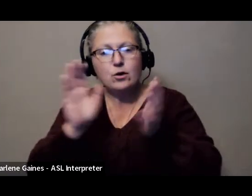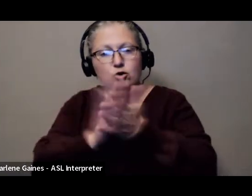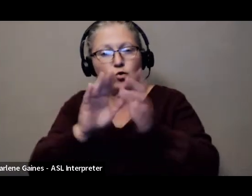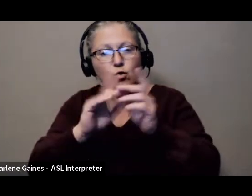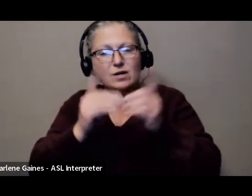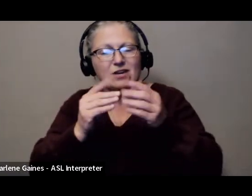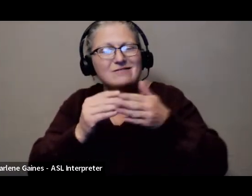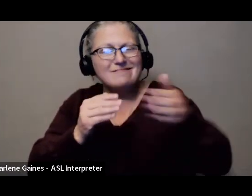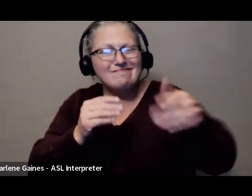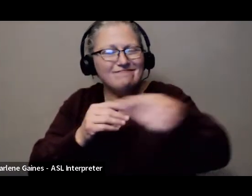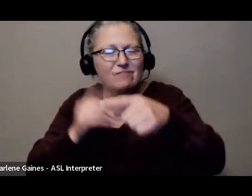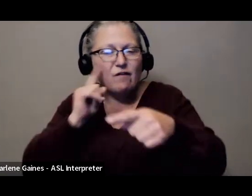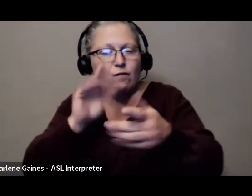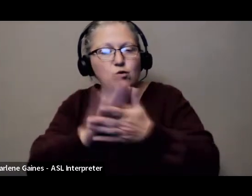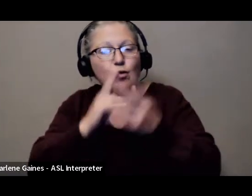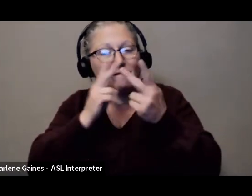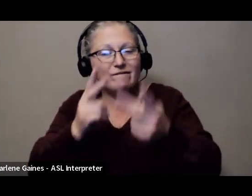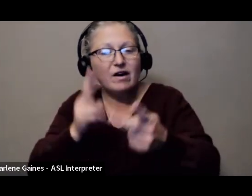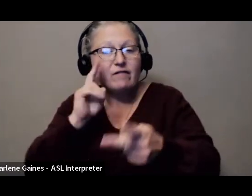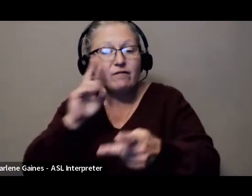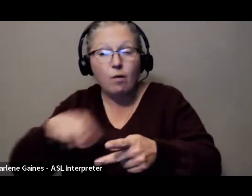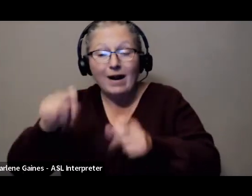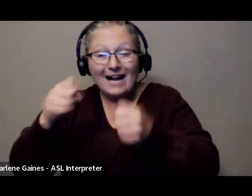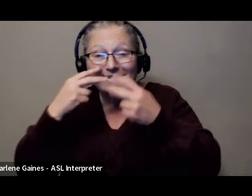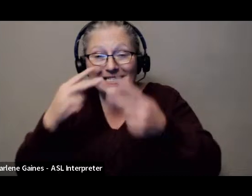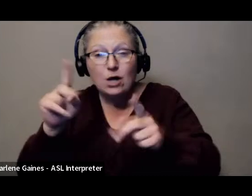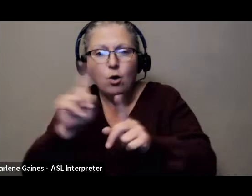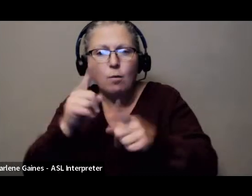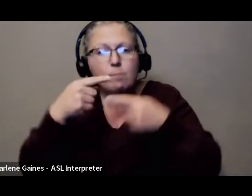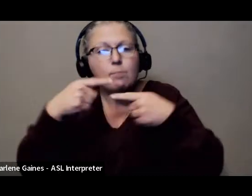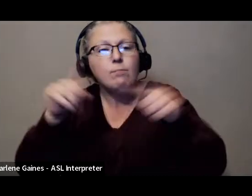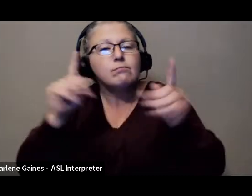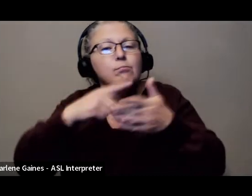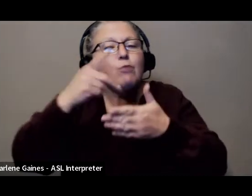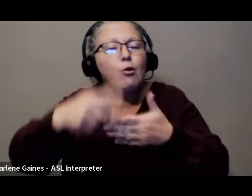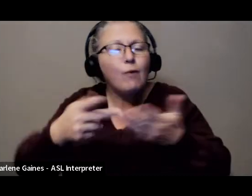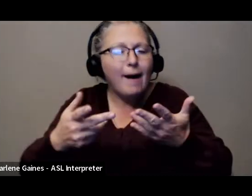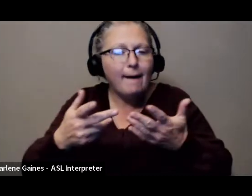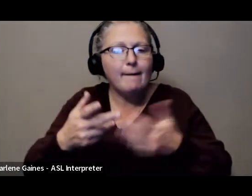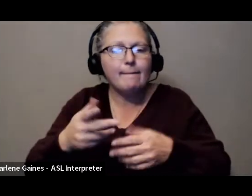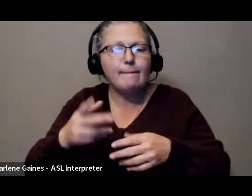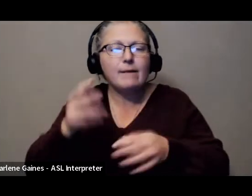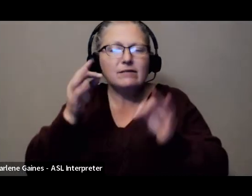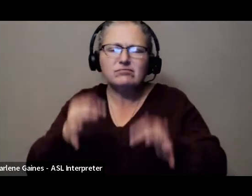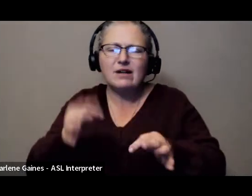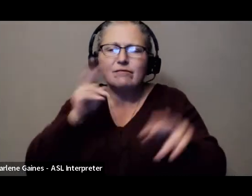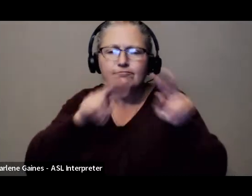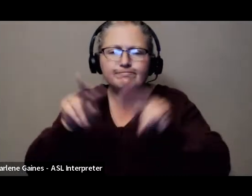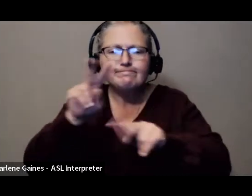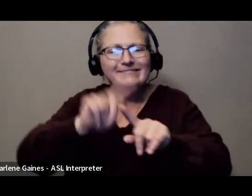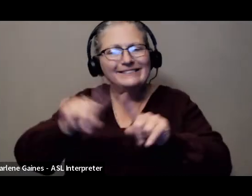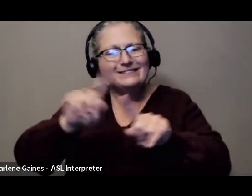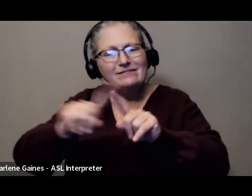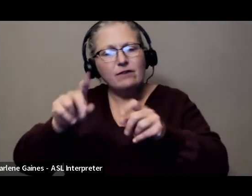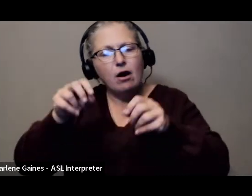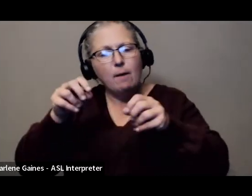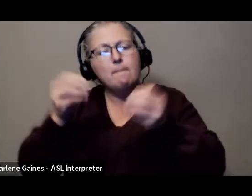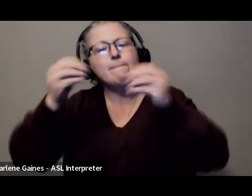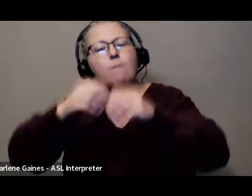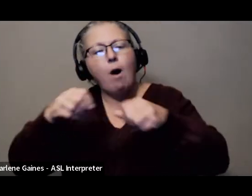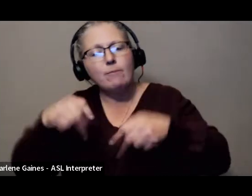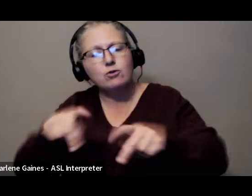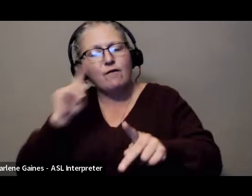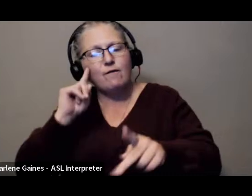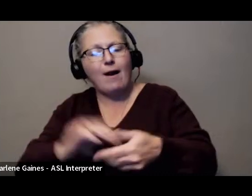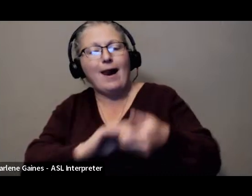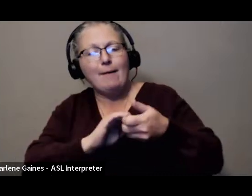our teachers to see where programs might be working effectively. So definitely looking at some more opportunities for collaboration, but I've